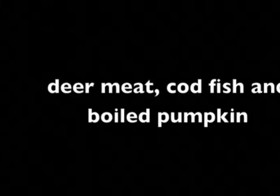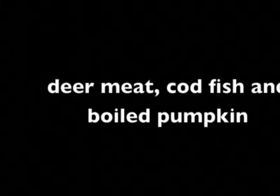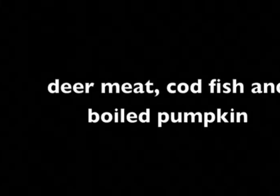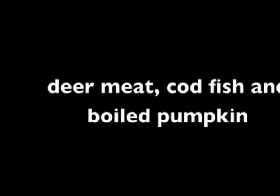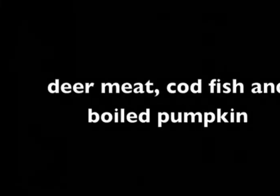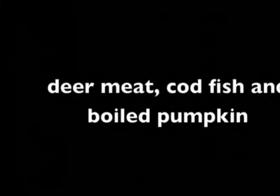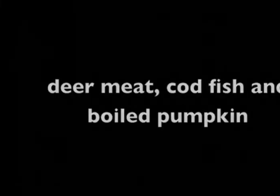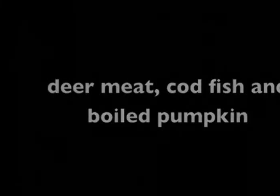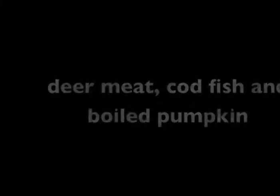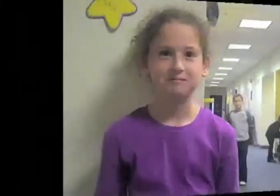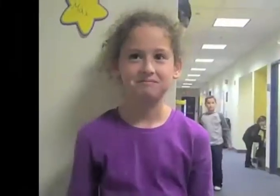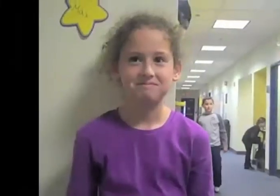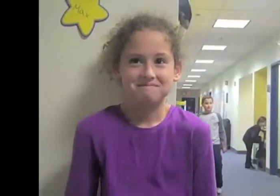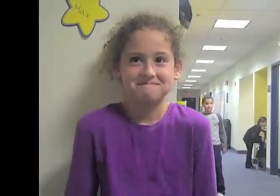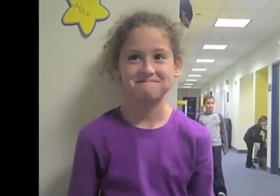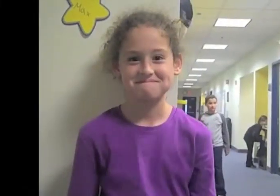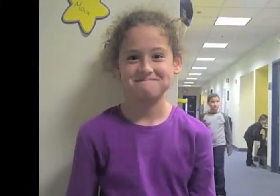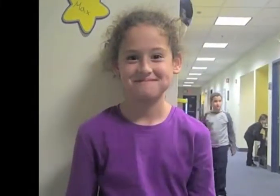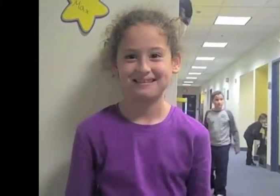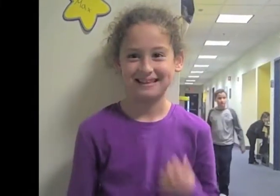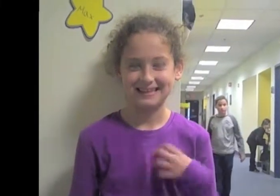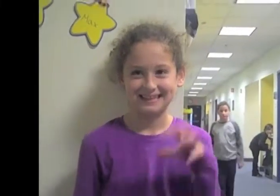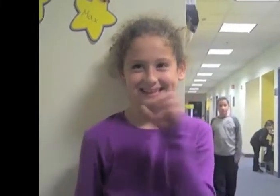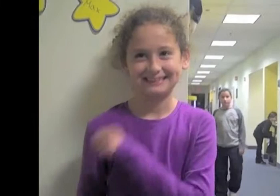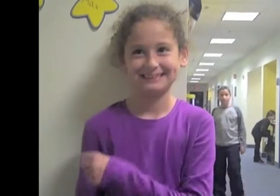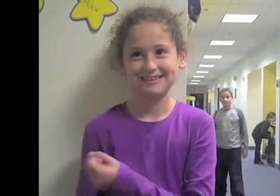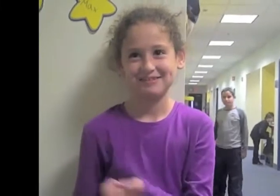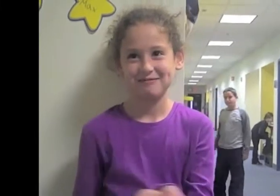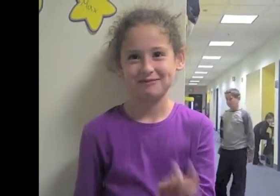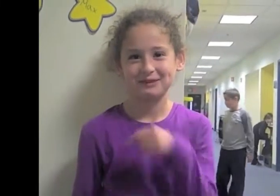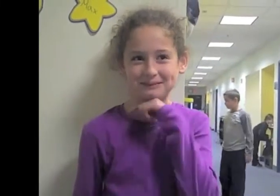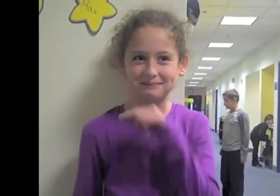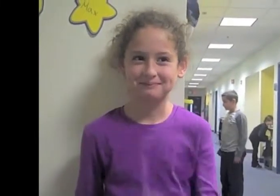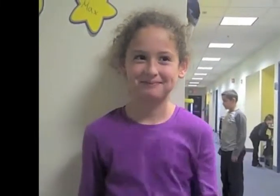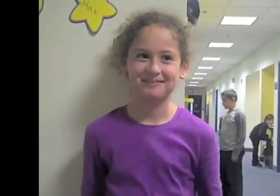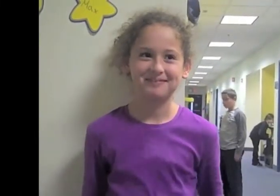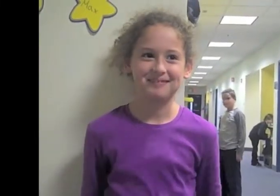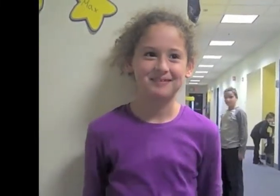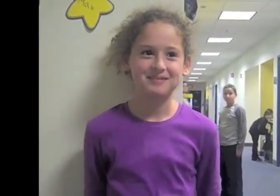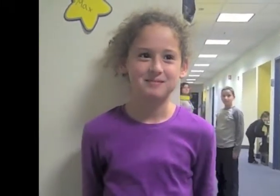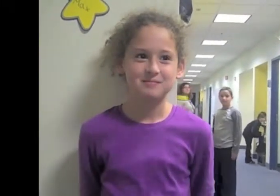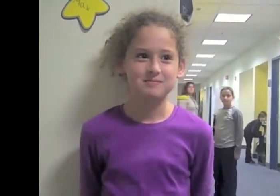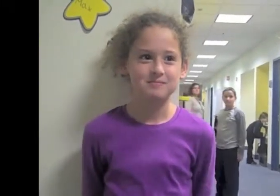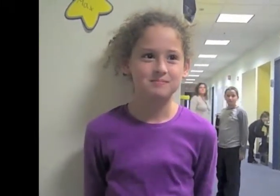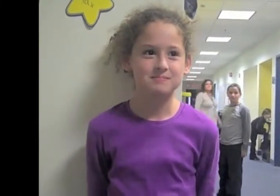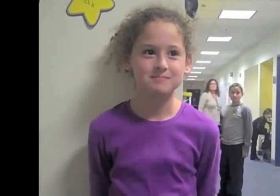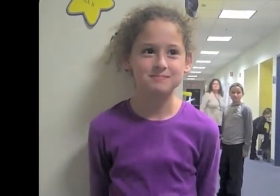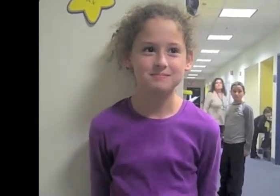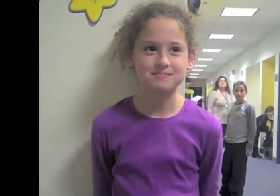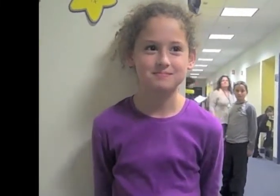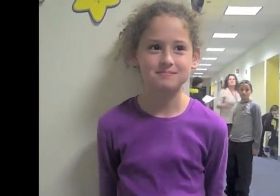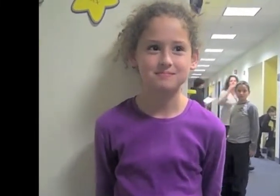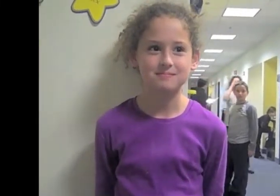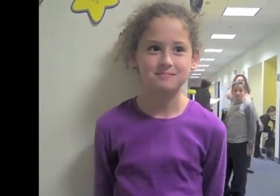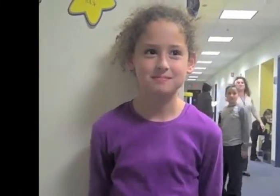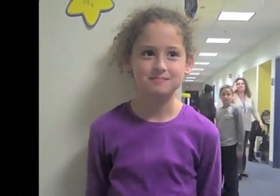What was the first meal that they ate on Thanksgiving? Um, I don't know. Turkey?